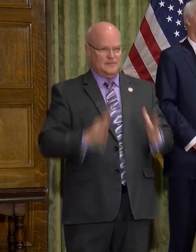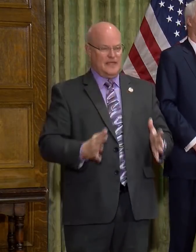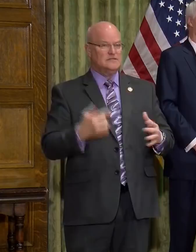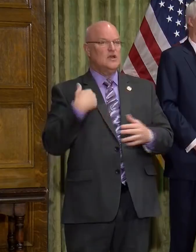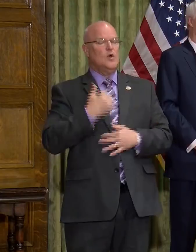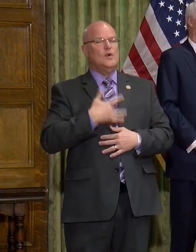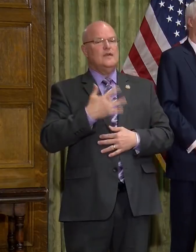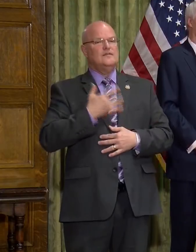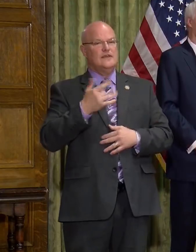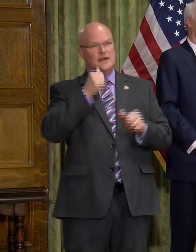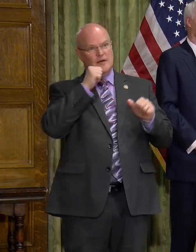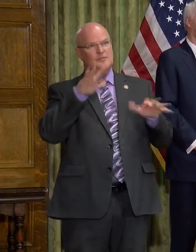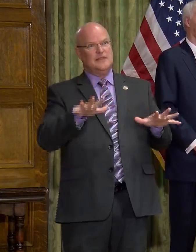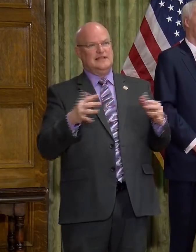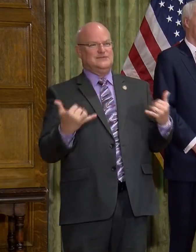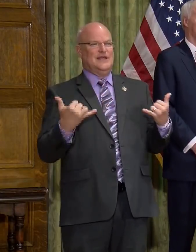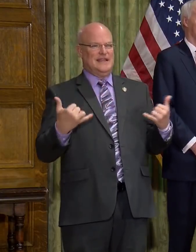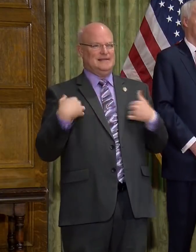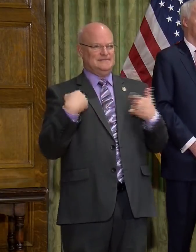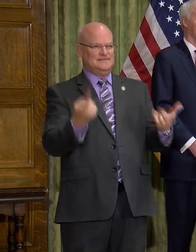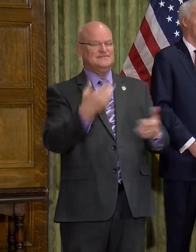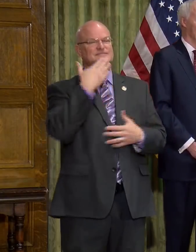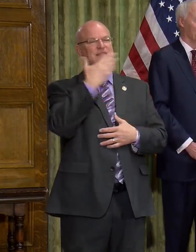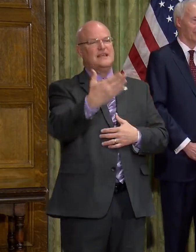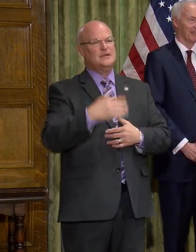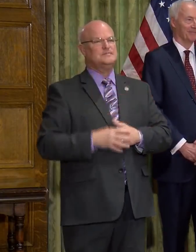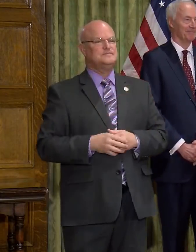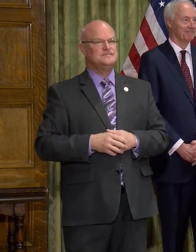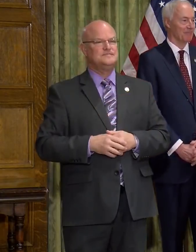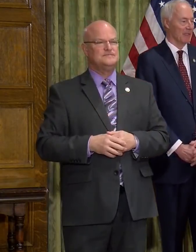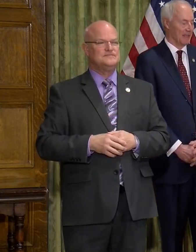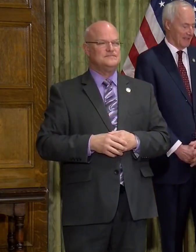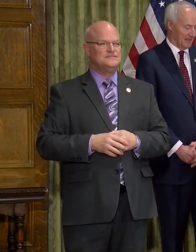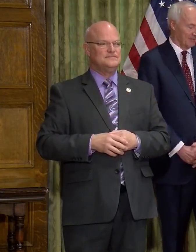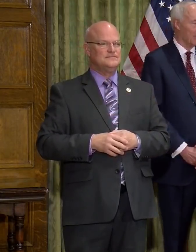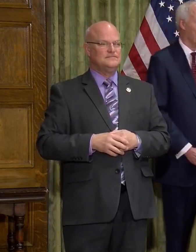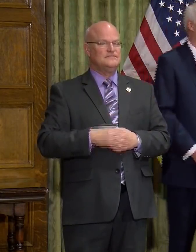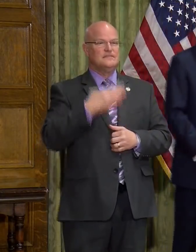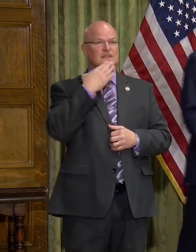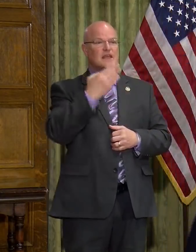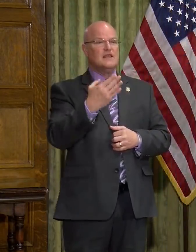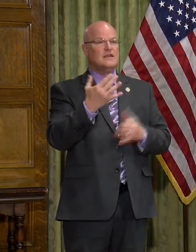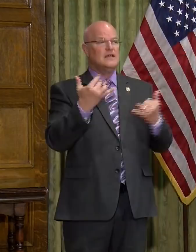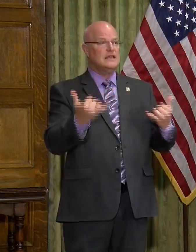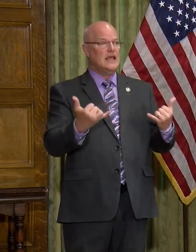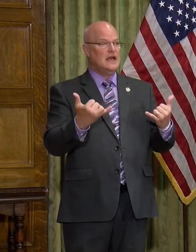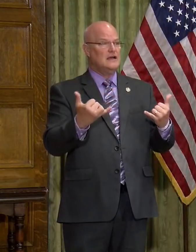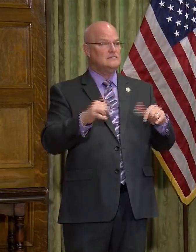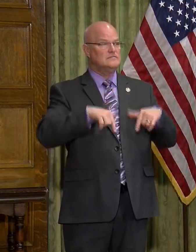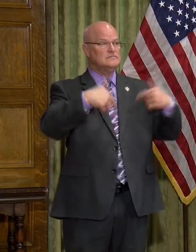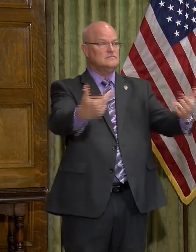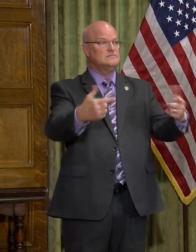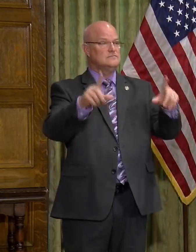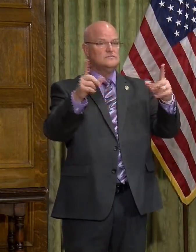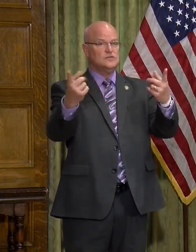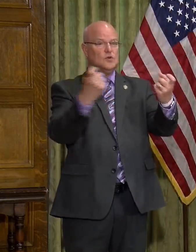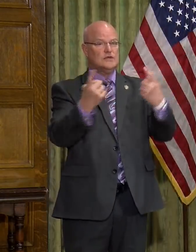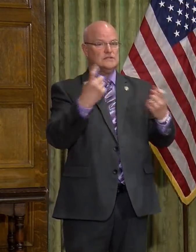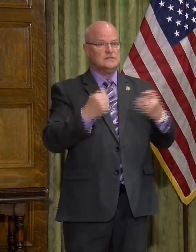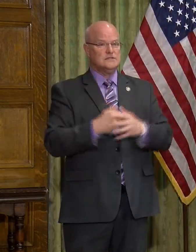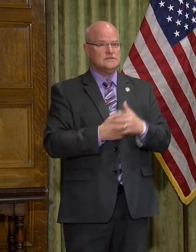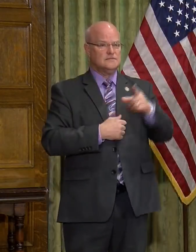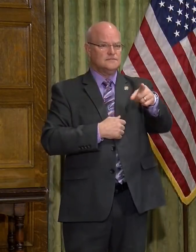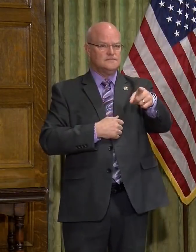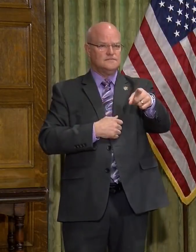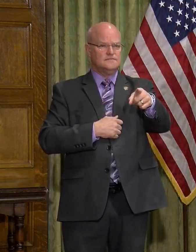we feel very blessed at this time. Thank you. Thanks, Wendy. With that, we have turned over questions.